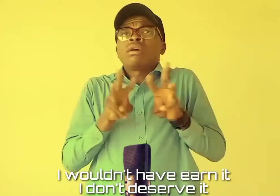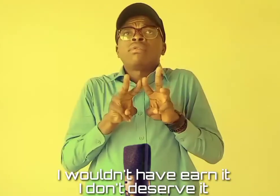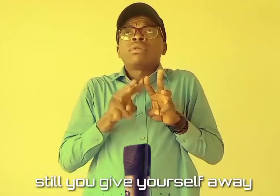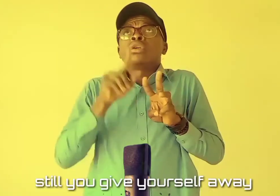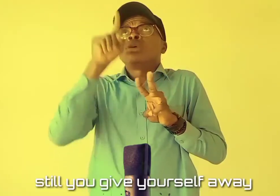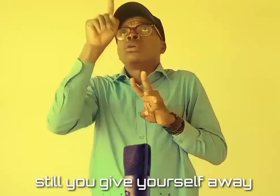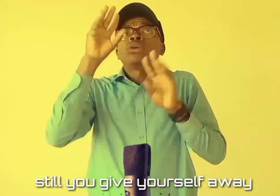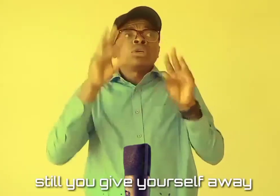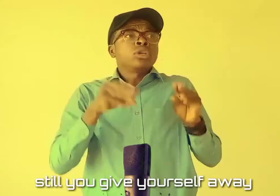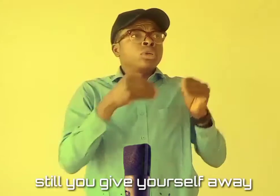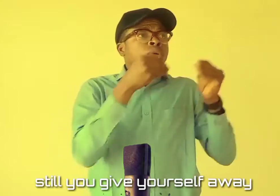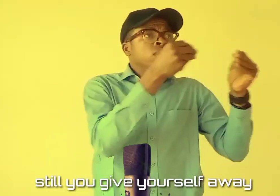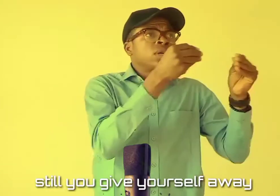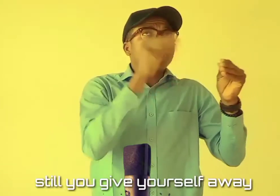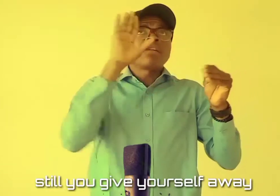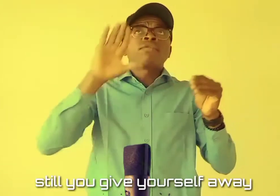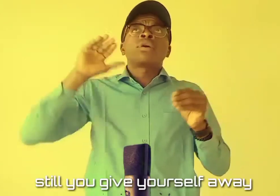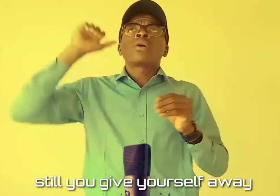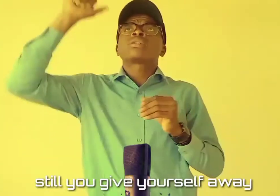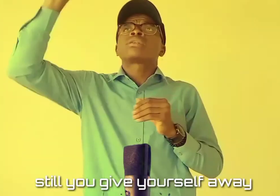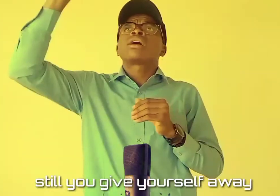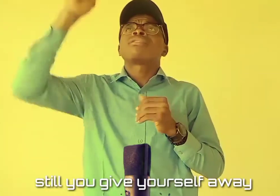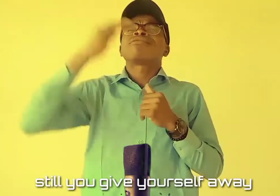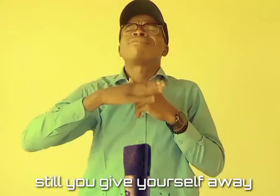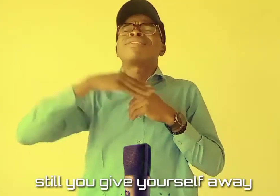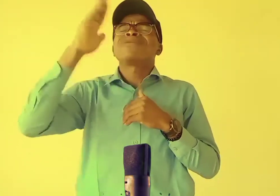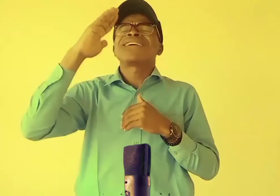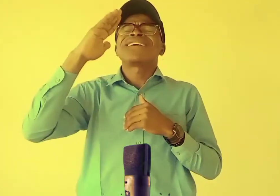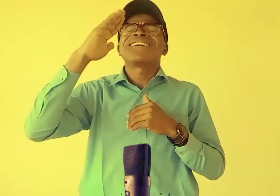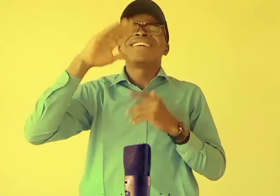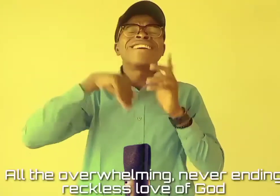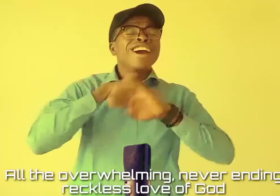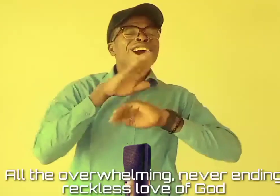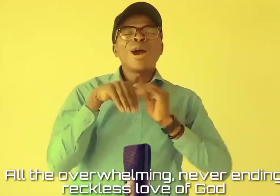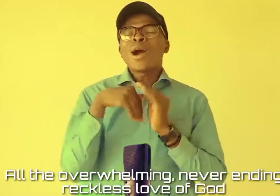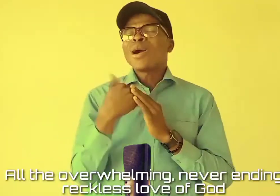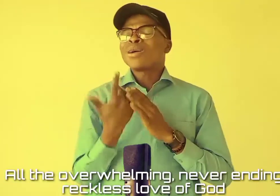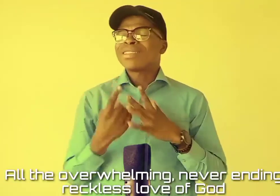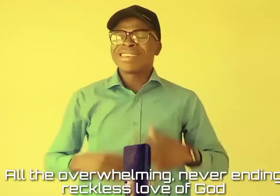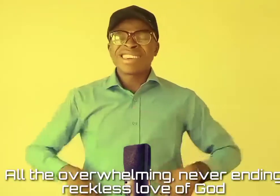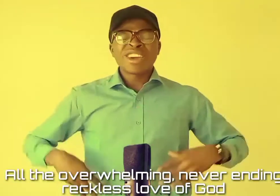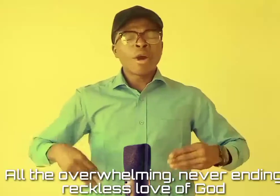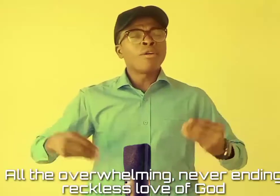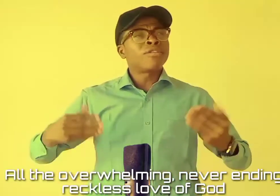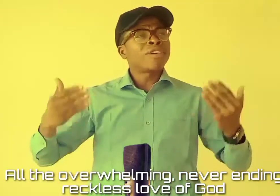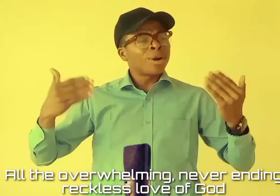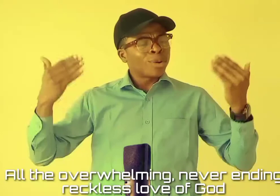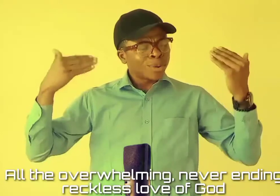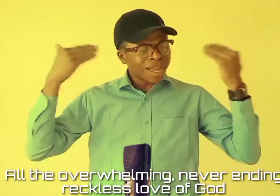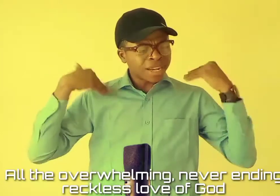it, still you give yourself away. Oh, the